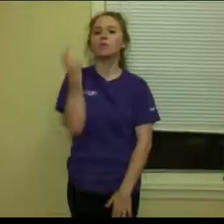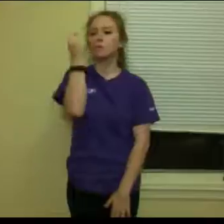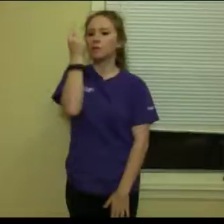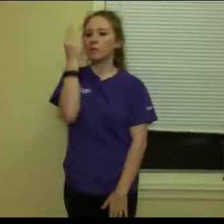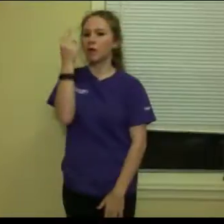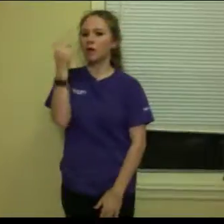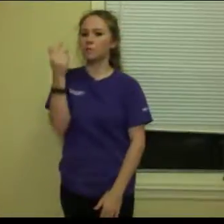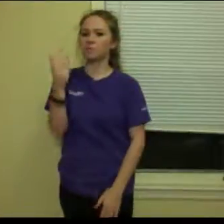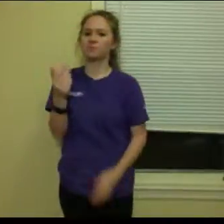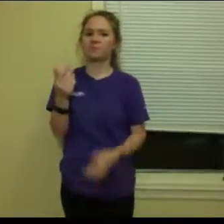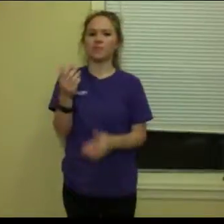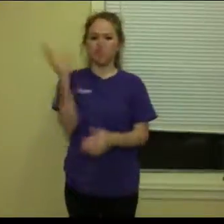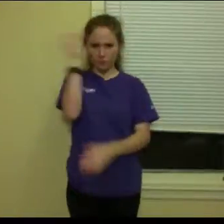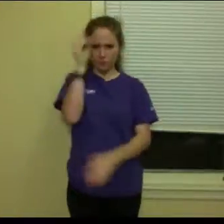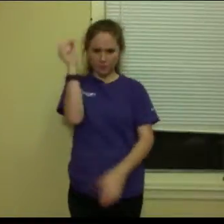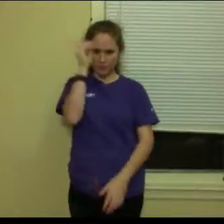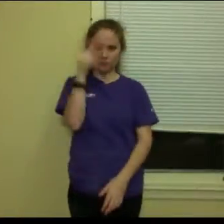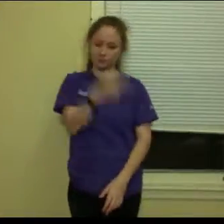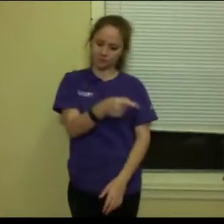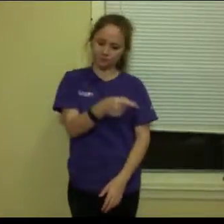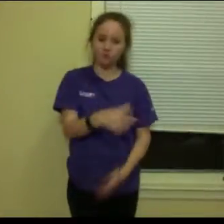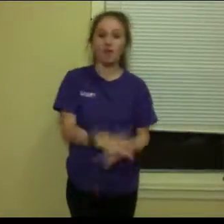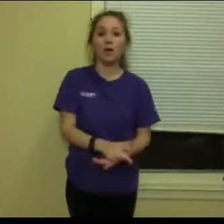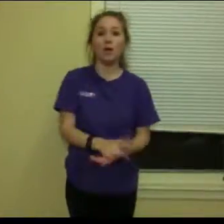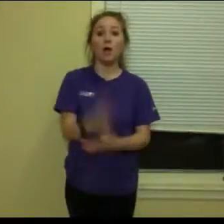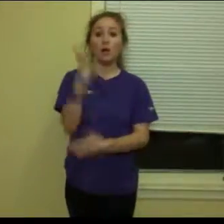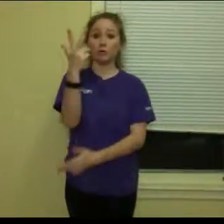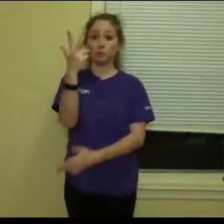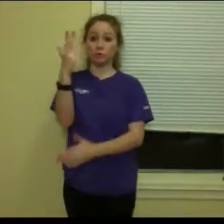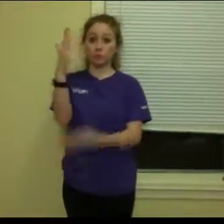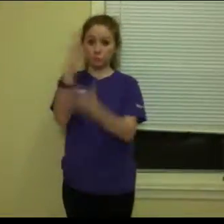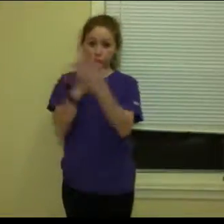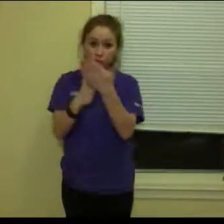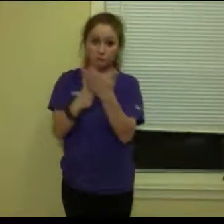writer that understands opinions,